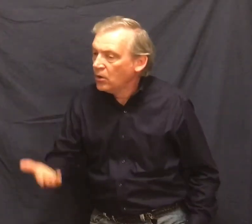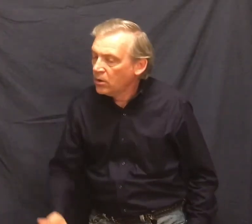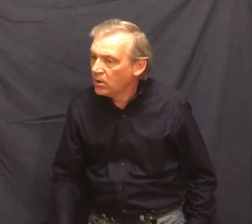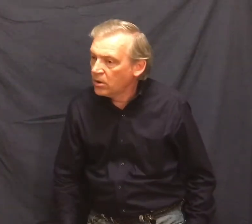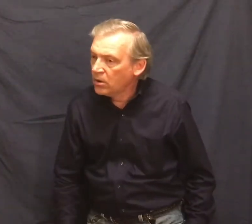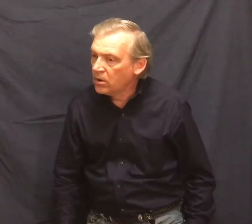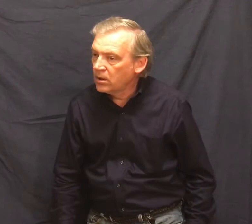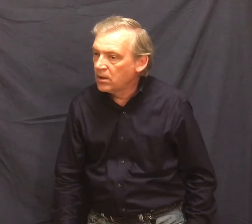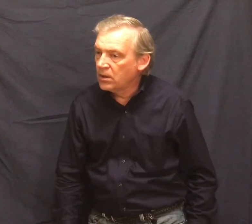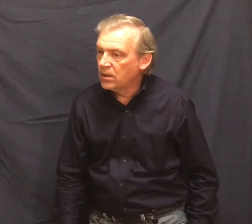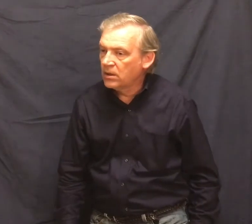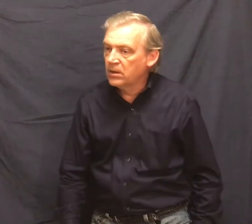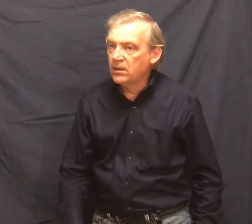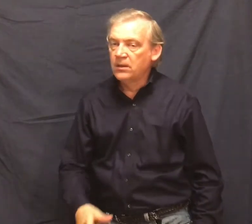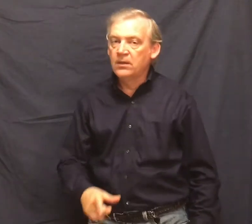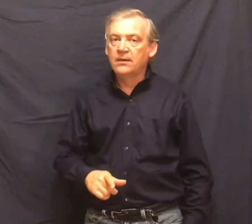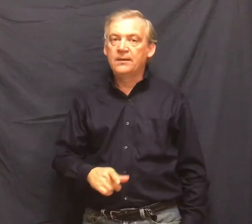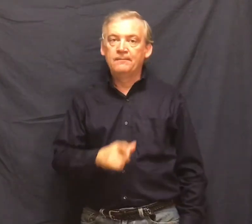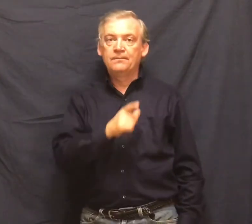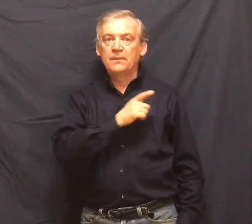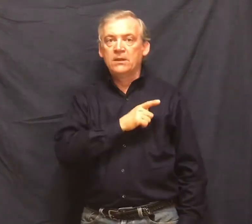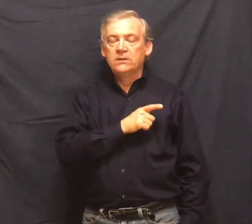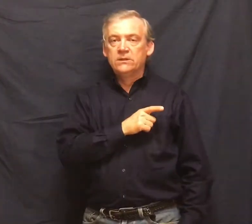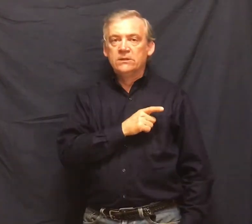Lenny fairly scuttled out of the room.